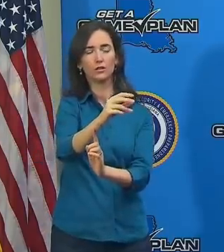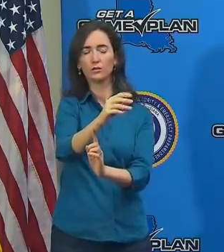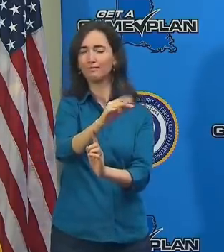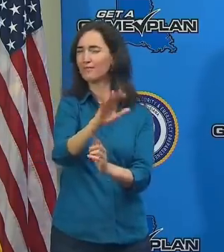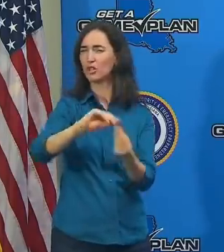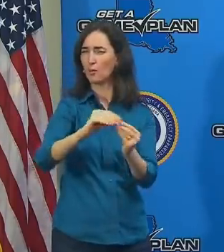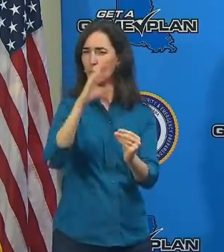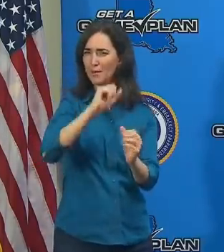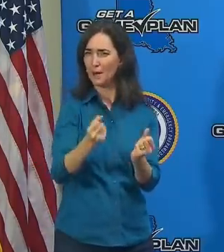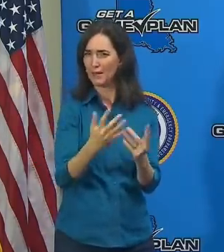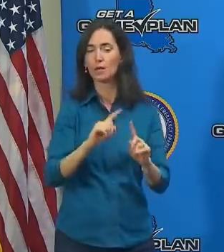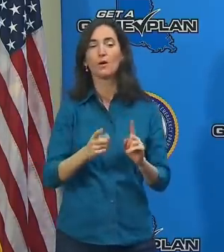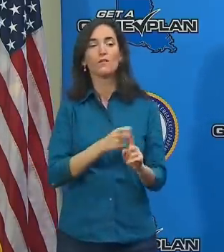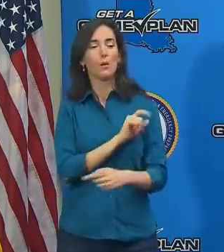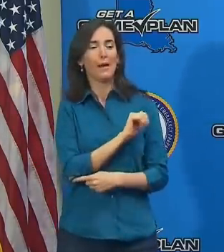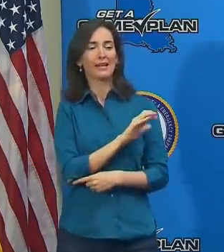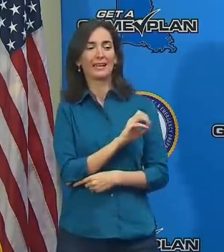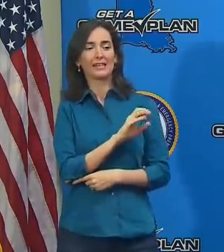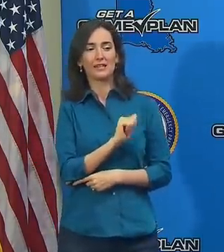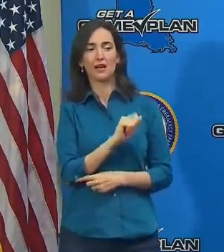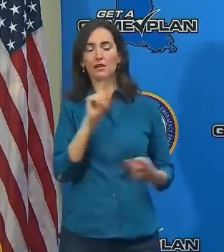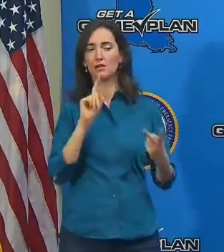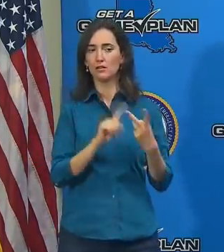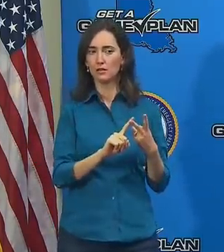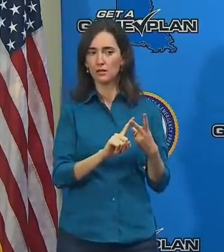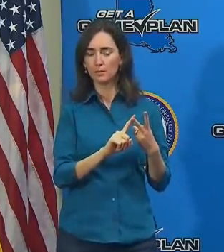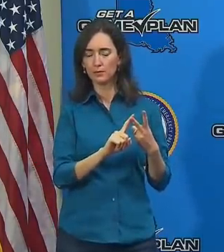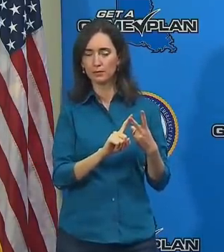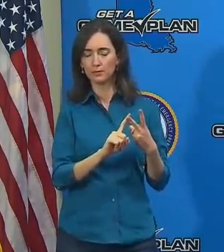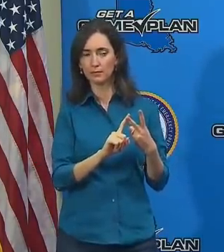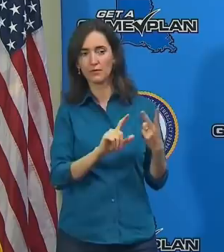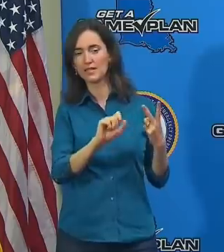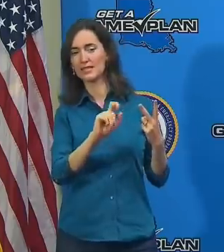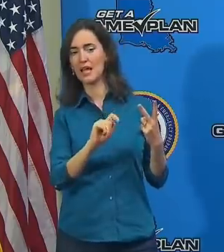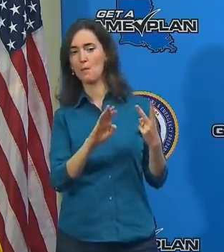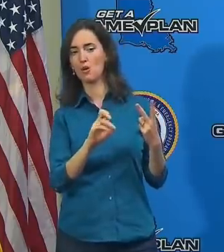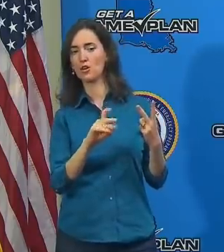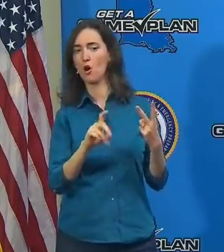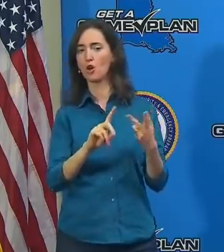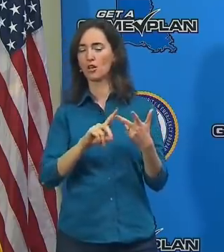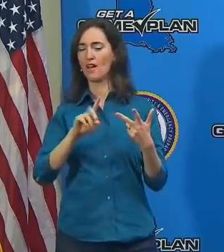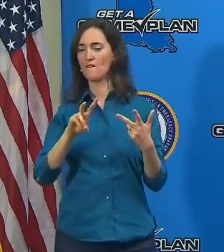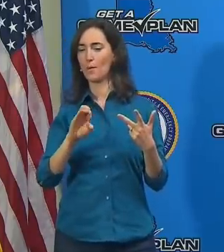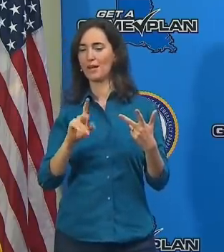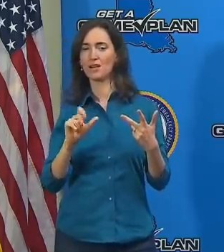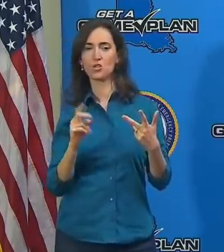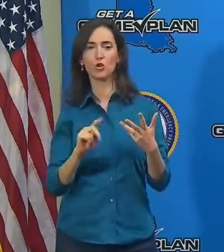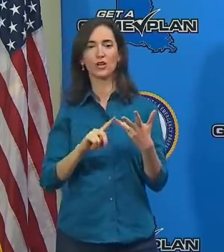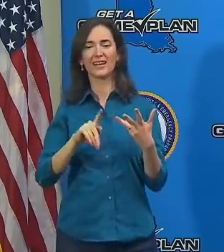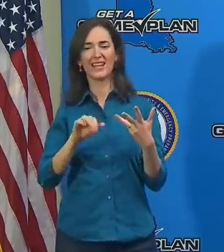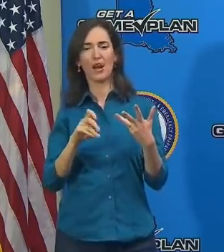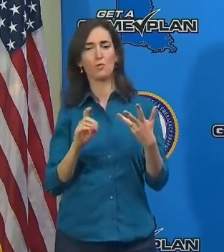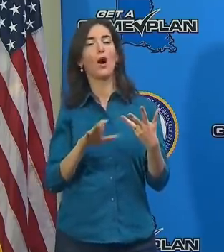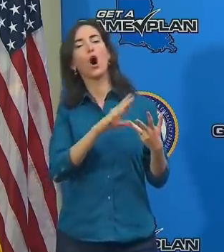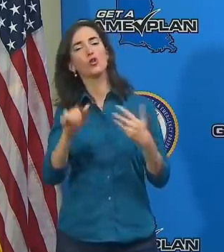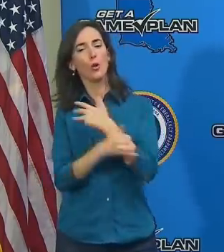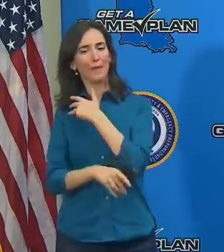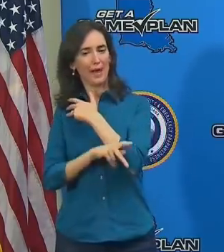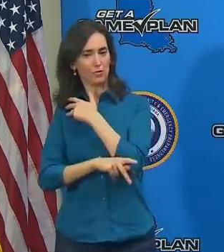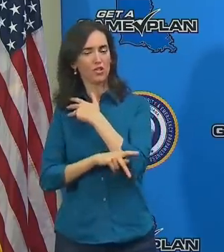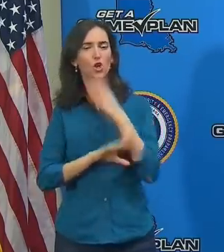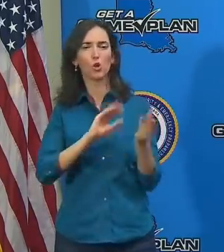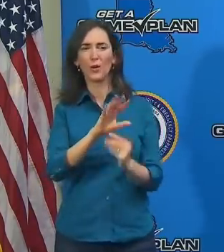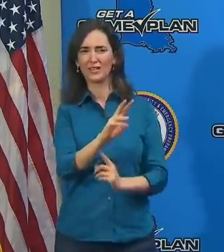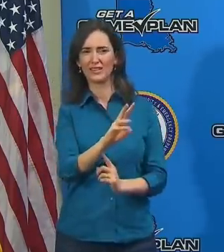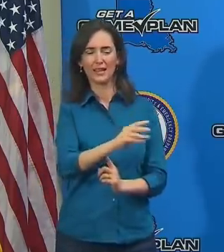St. Mary, St. Bernard, Vermilion, and Terrebonne Parishes. The CPRA continues to monitor